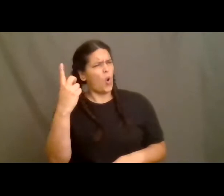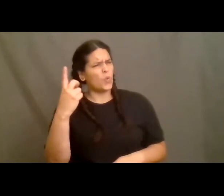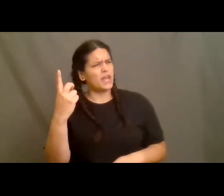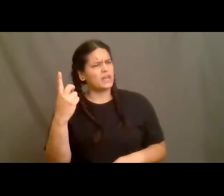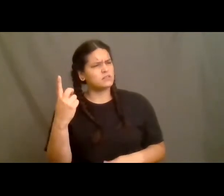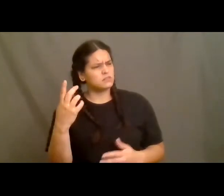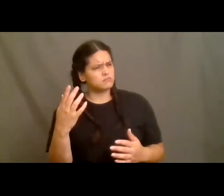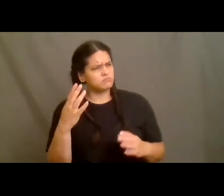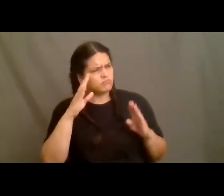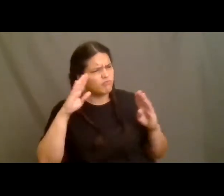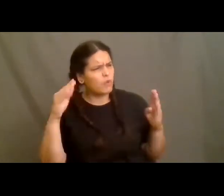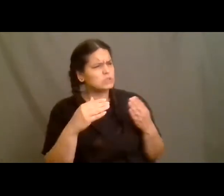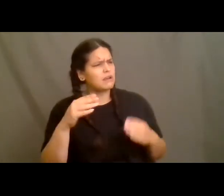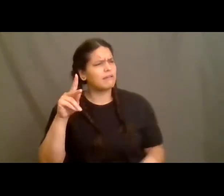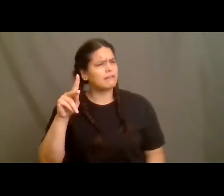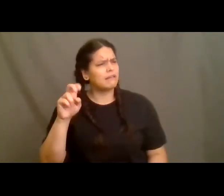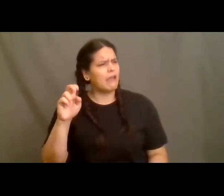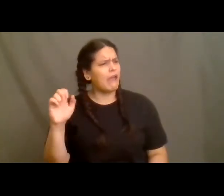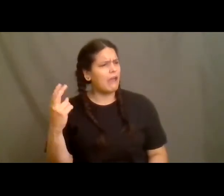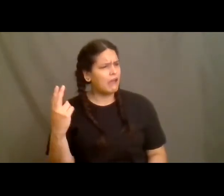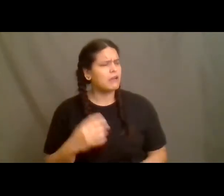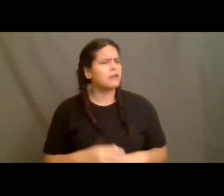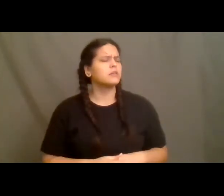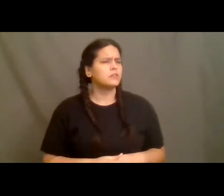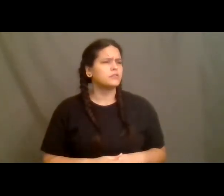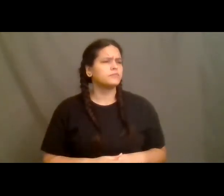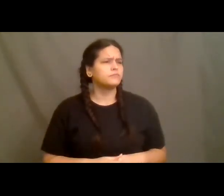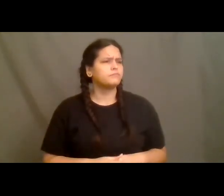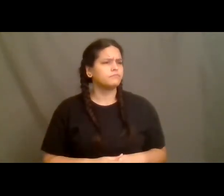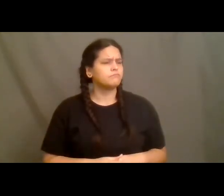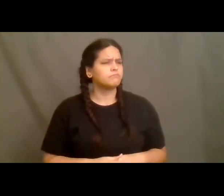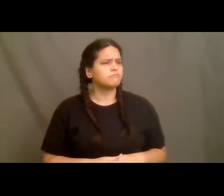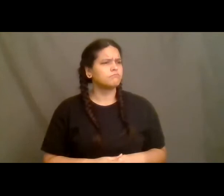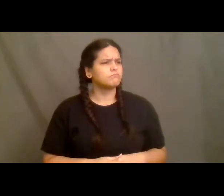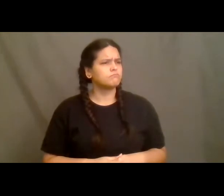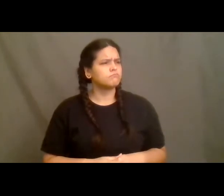the center, to the forefront of her responses. And she would say,